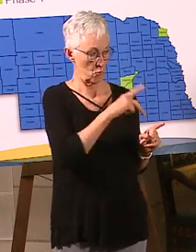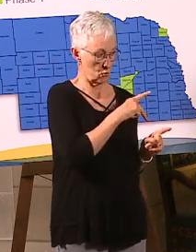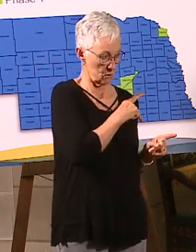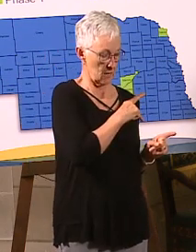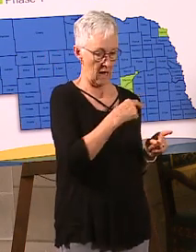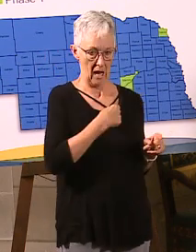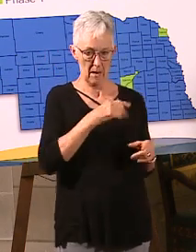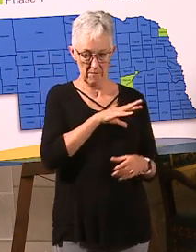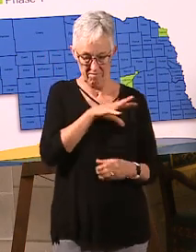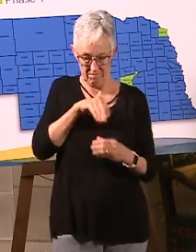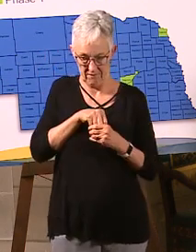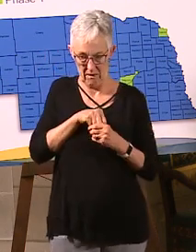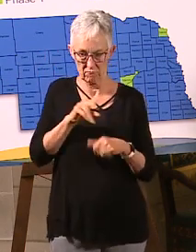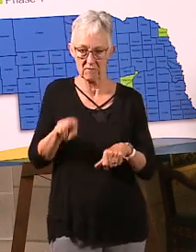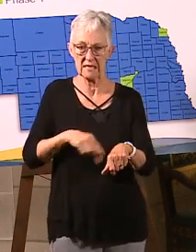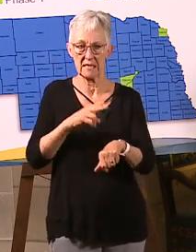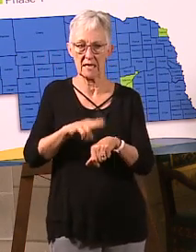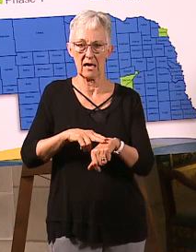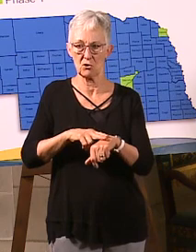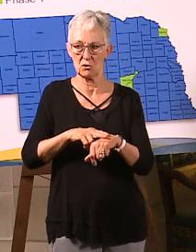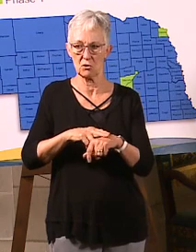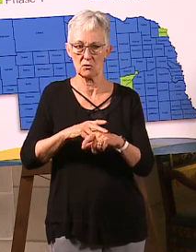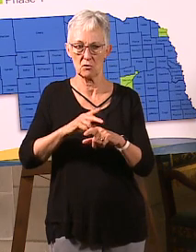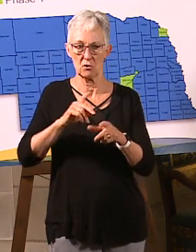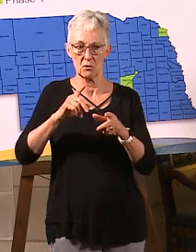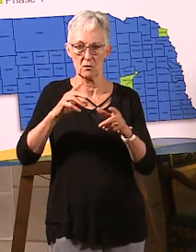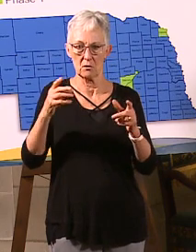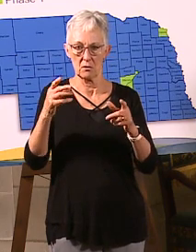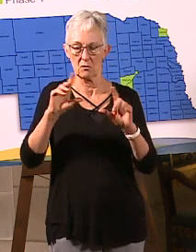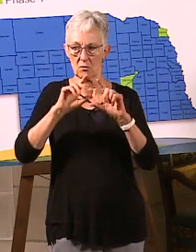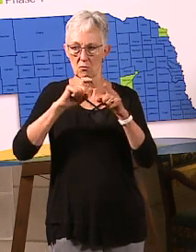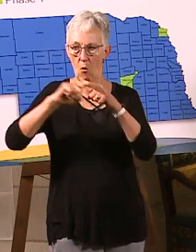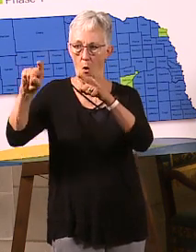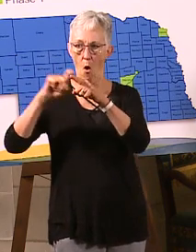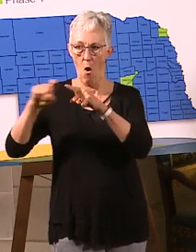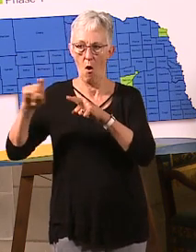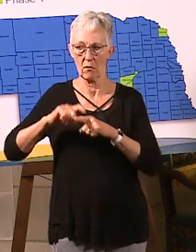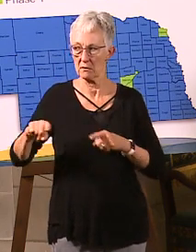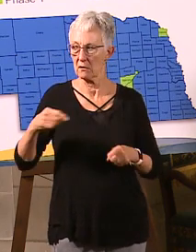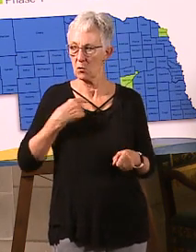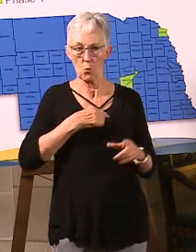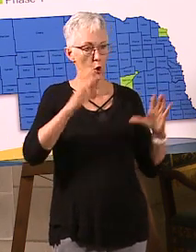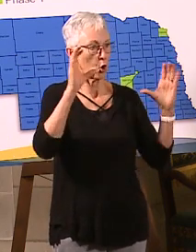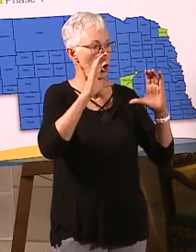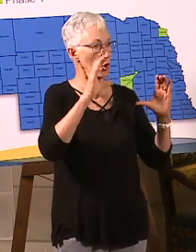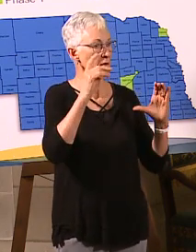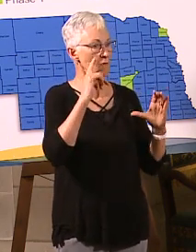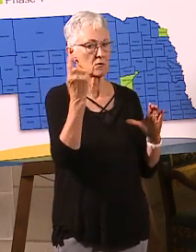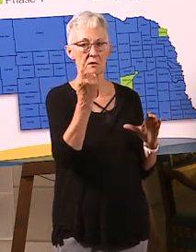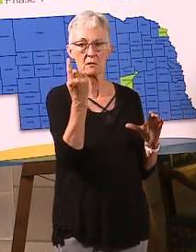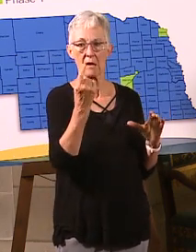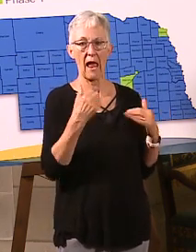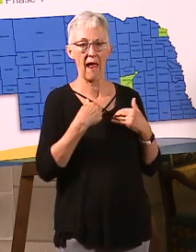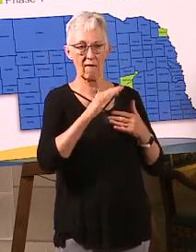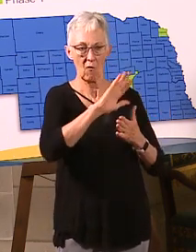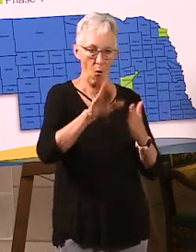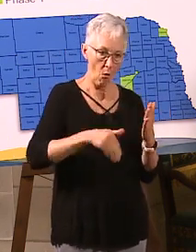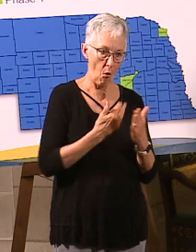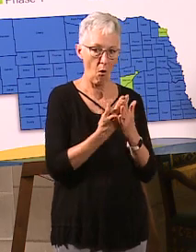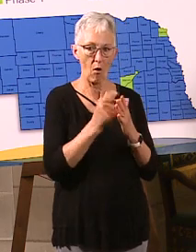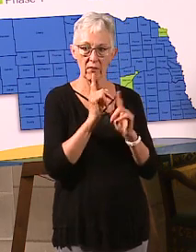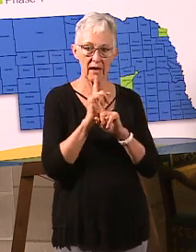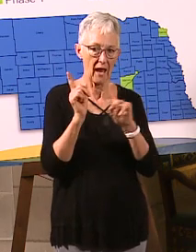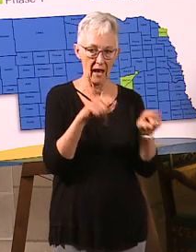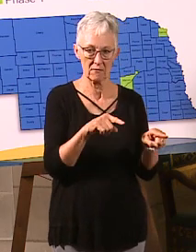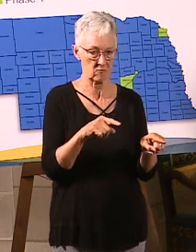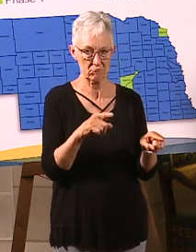national calls, and I keep looking for the person that has all the answers, and we have not found them yet. So we think we're going to have to find those answers through this